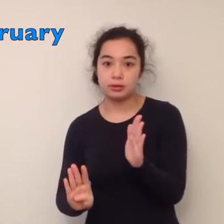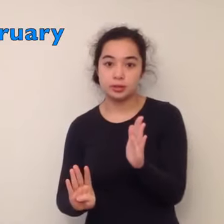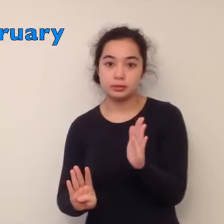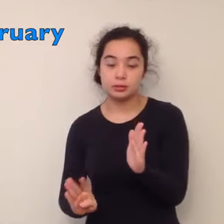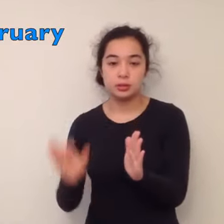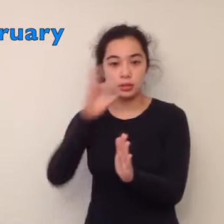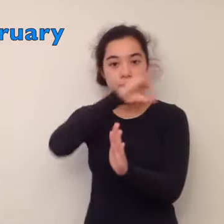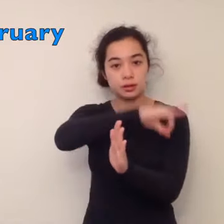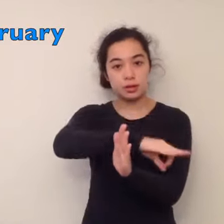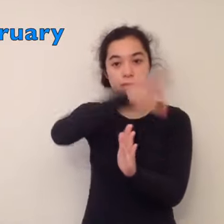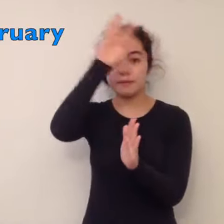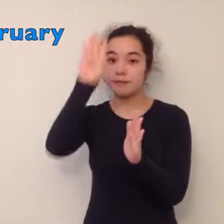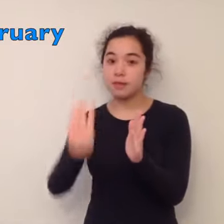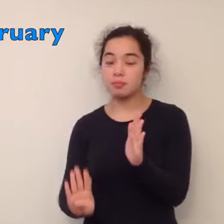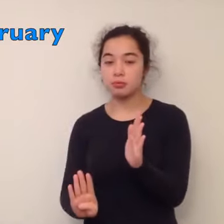February.